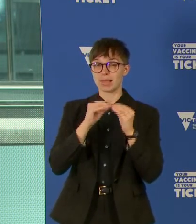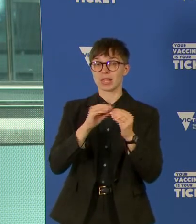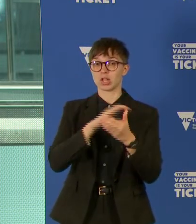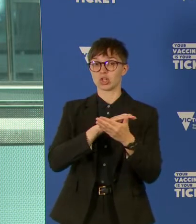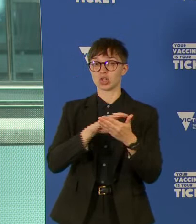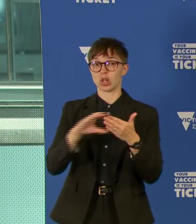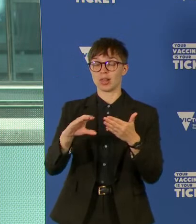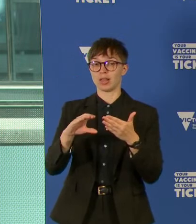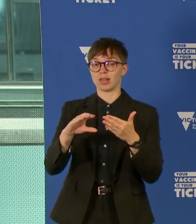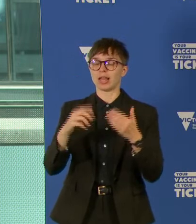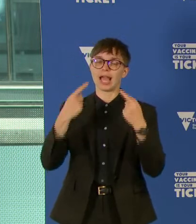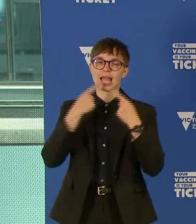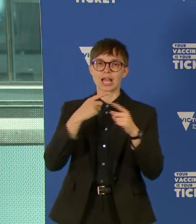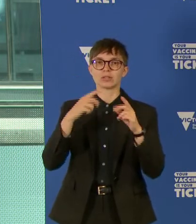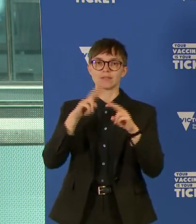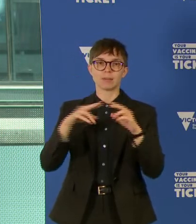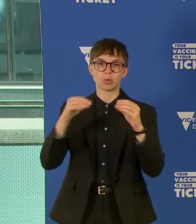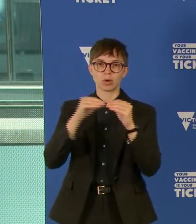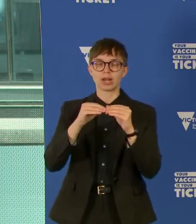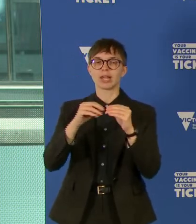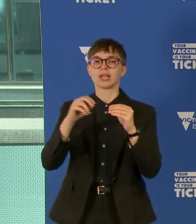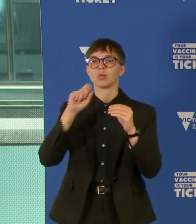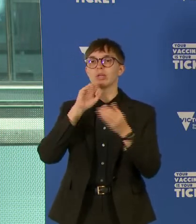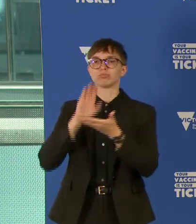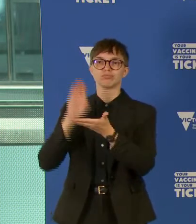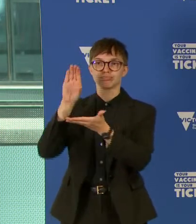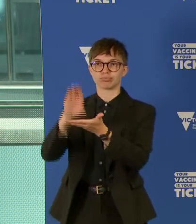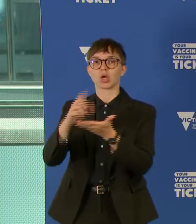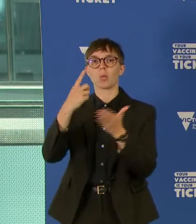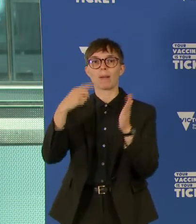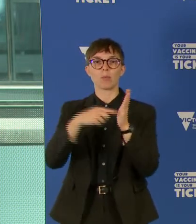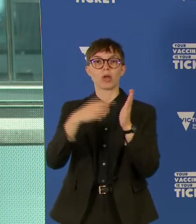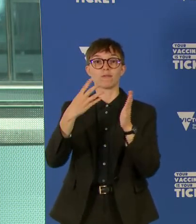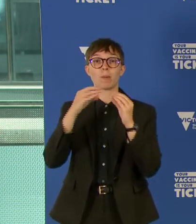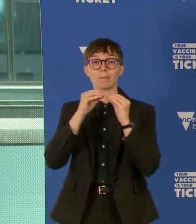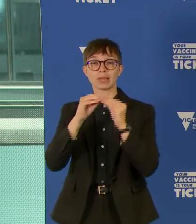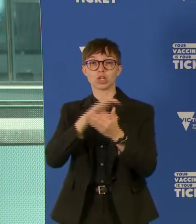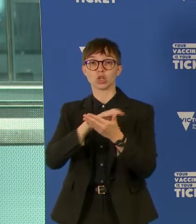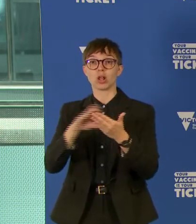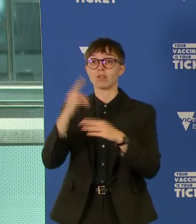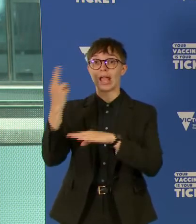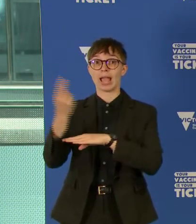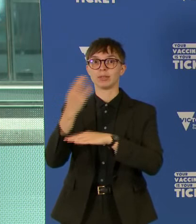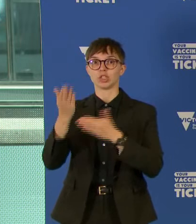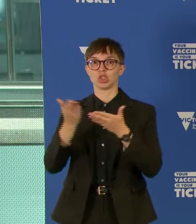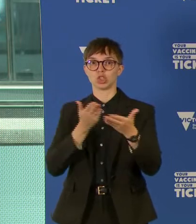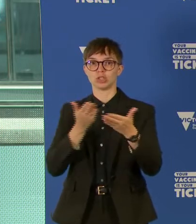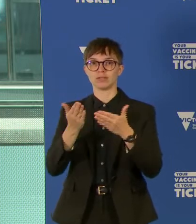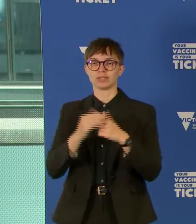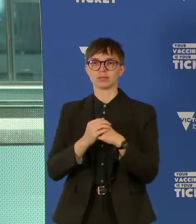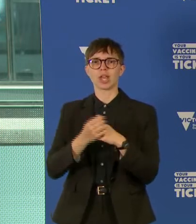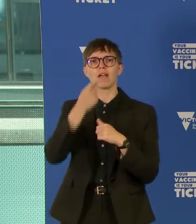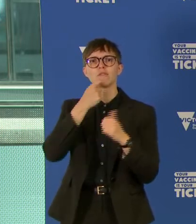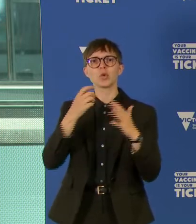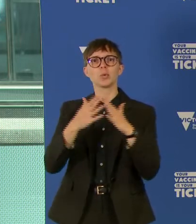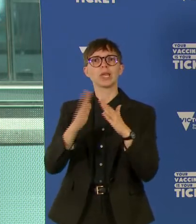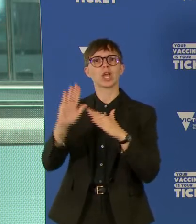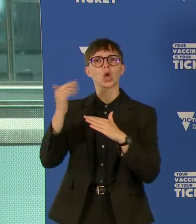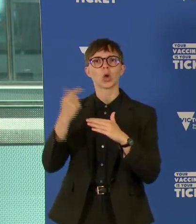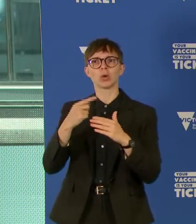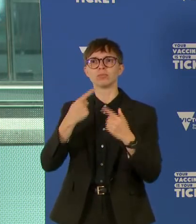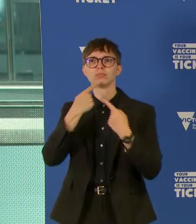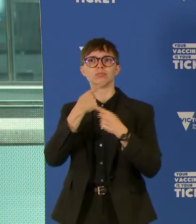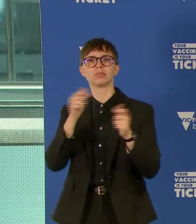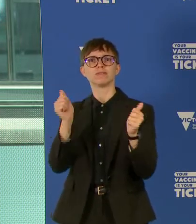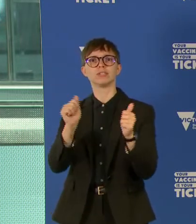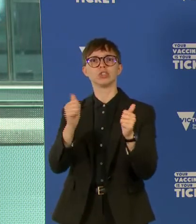That's why just a few weeks ago we announced a $1.5 billion investment in our